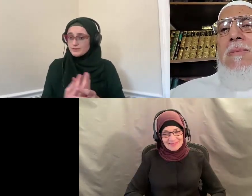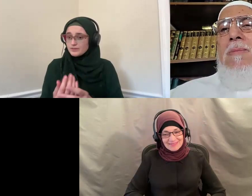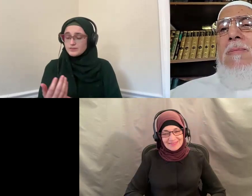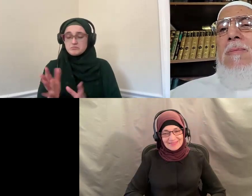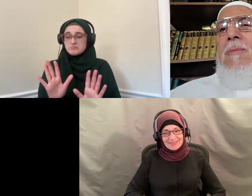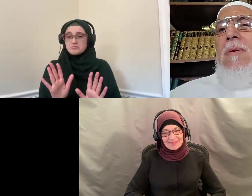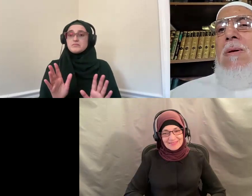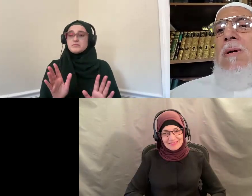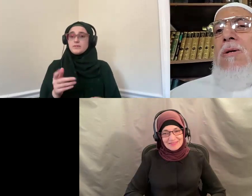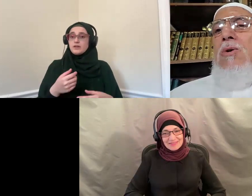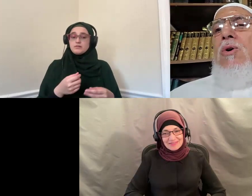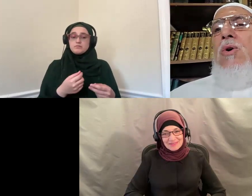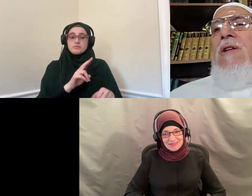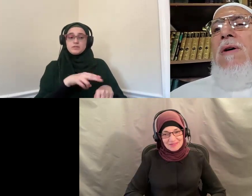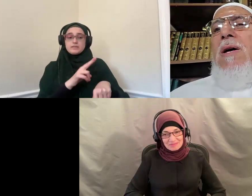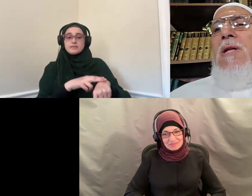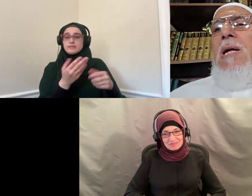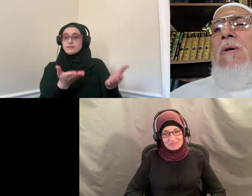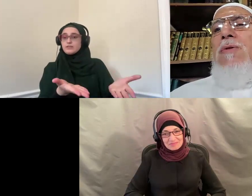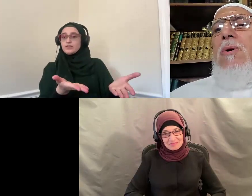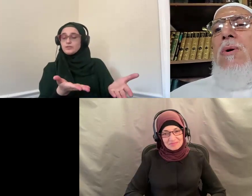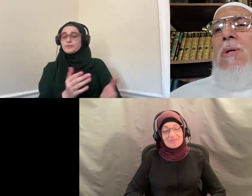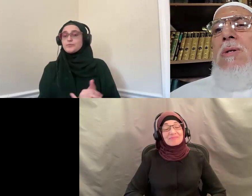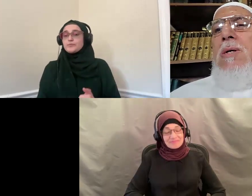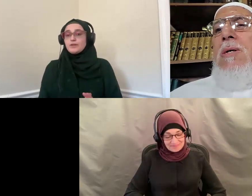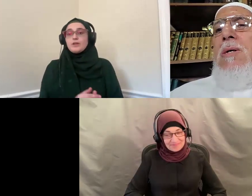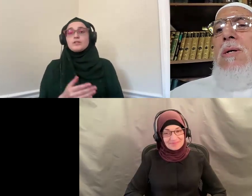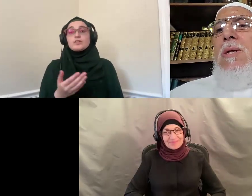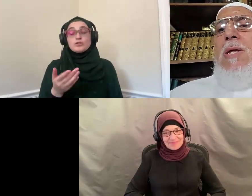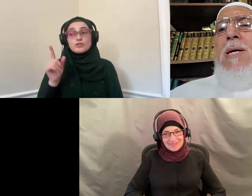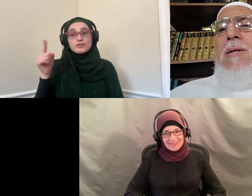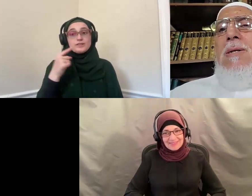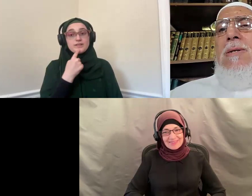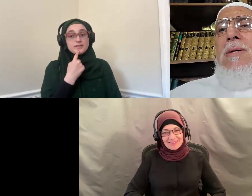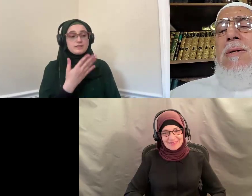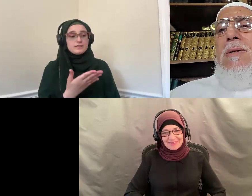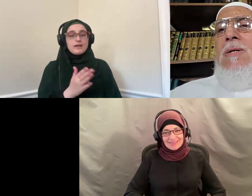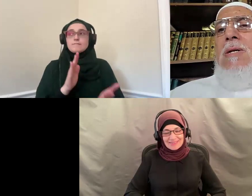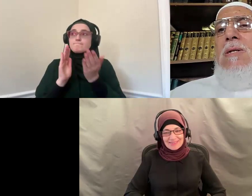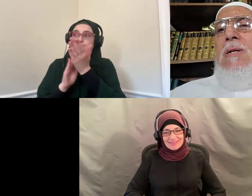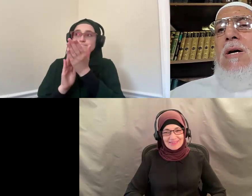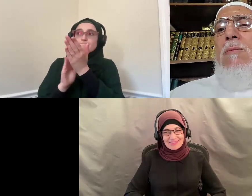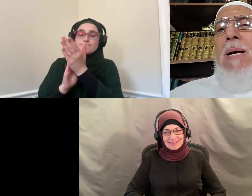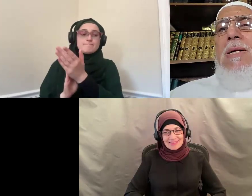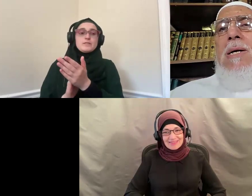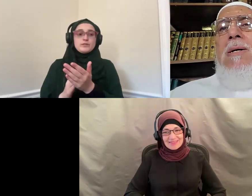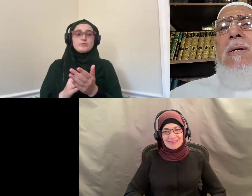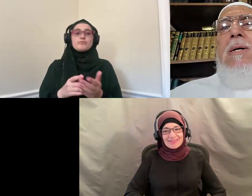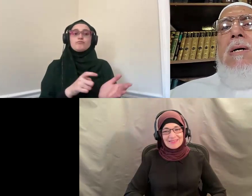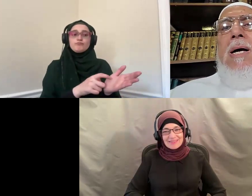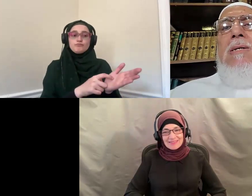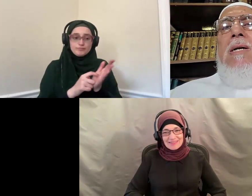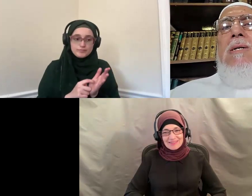skills. So glorify the name of your Lord, the greatest. This is the command